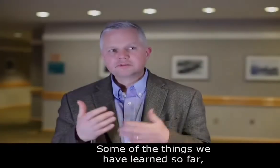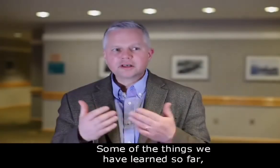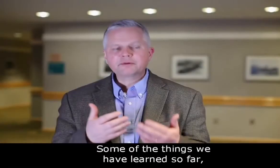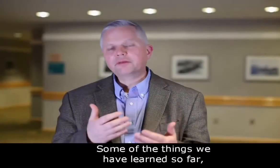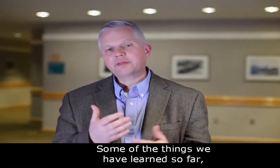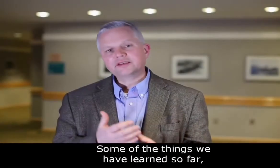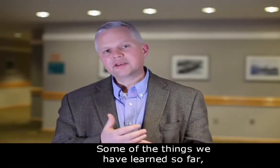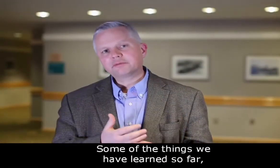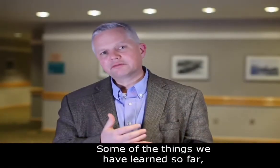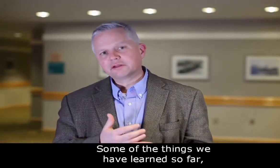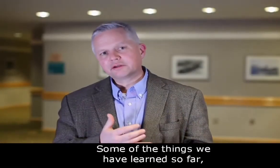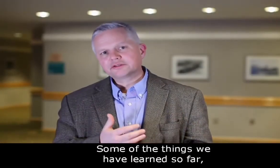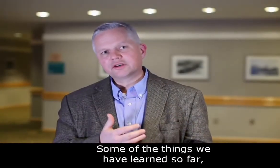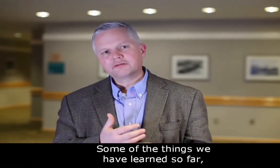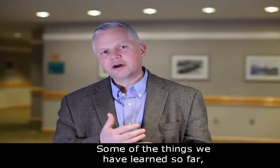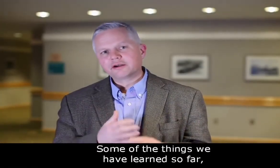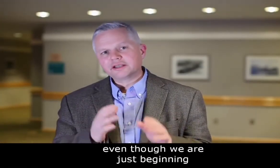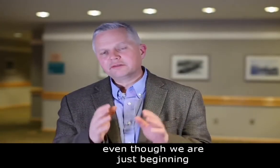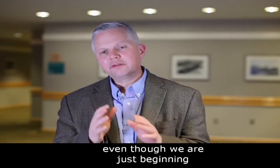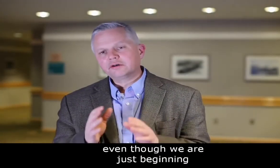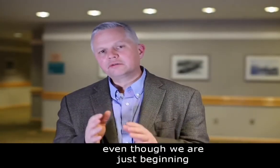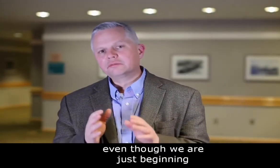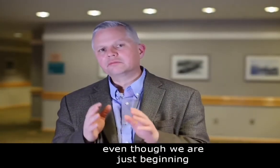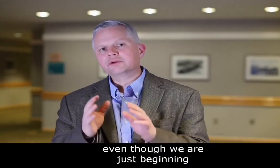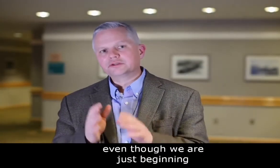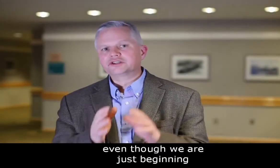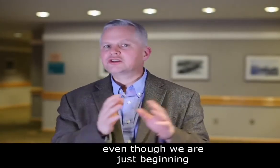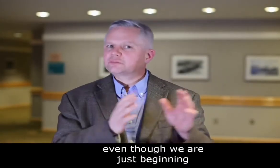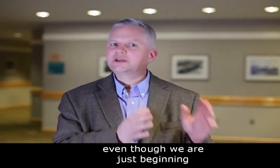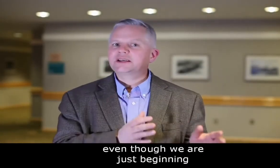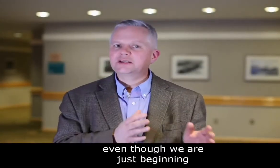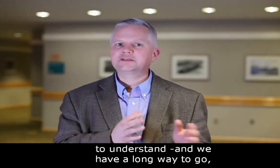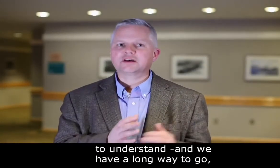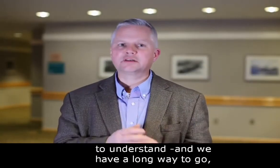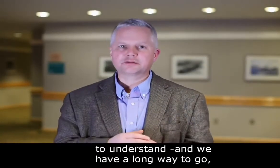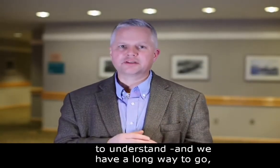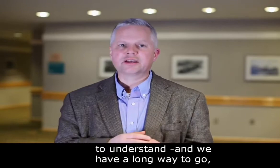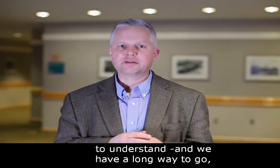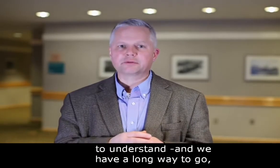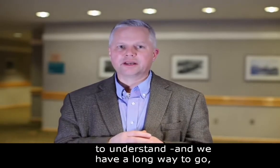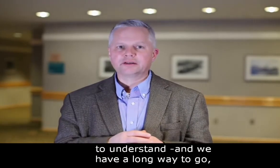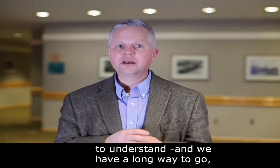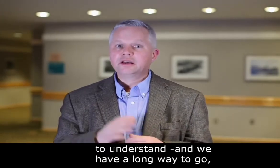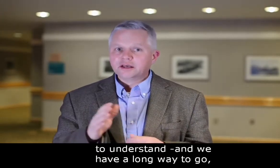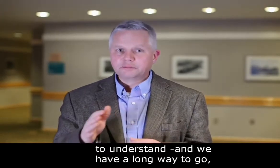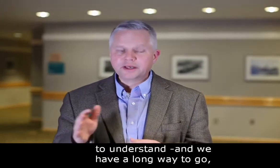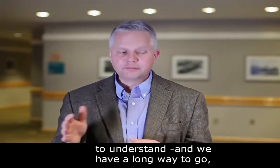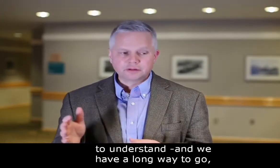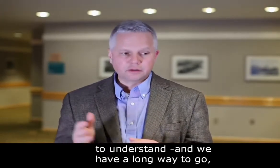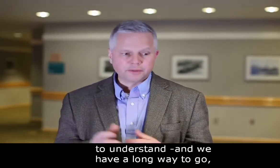Some of the things that we've learned so far, even though we're just beginning to understand the brain and we have a long way to